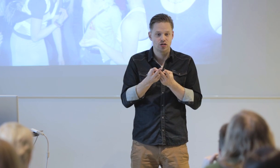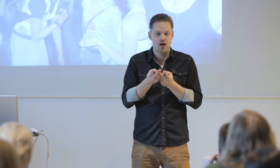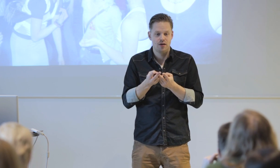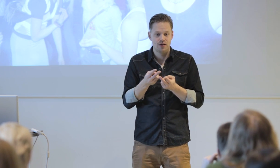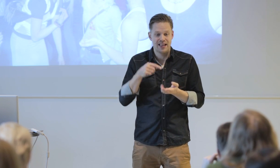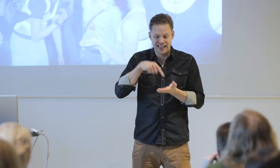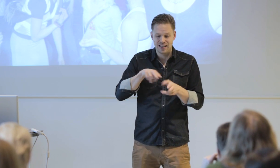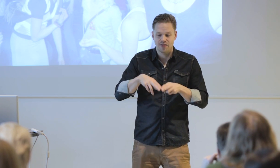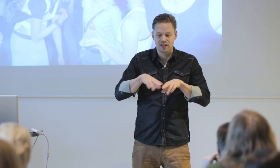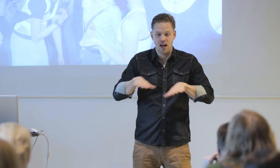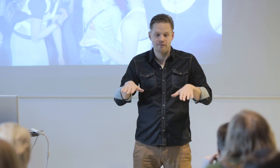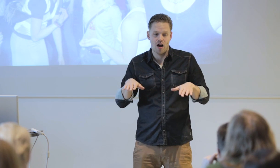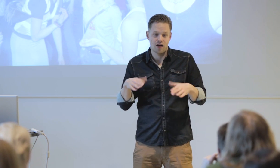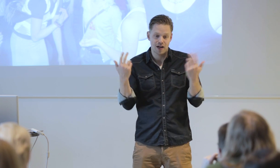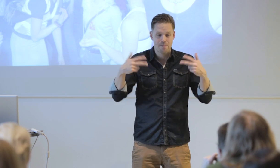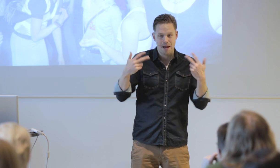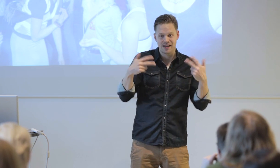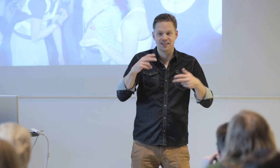And I was in a nightclub in Jyväskylä, and I was then again